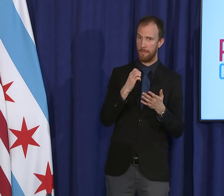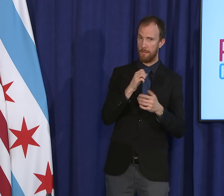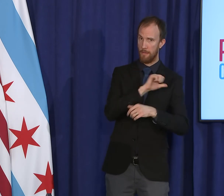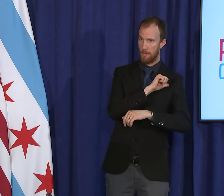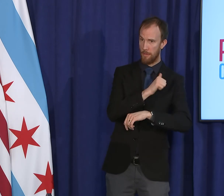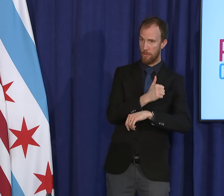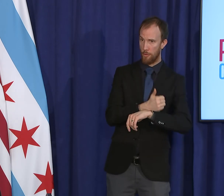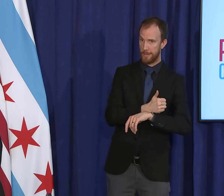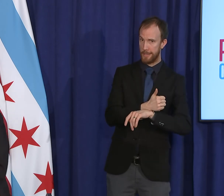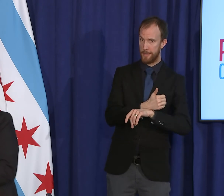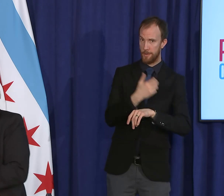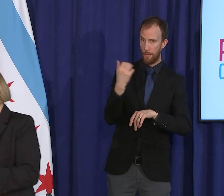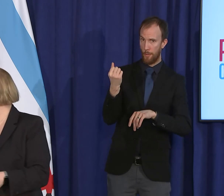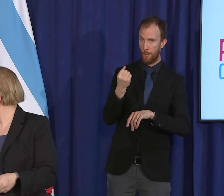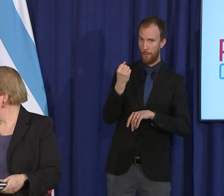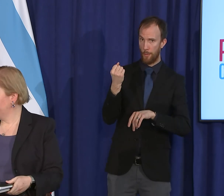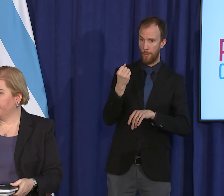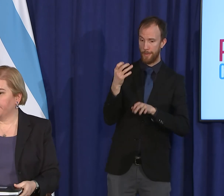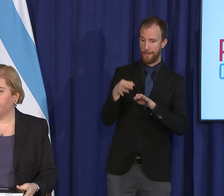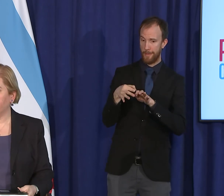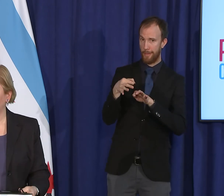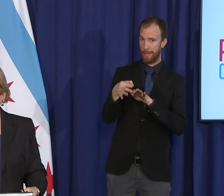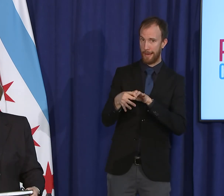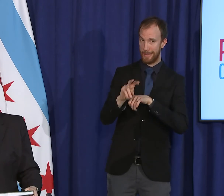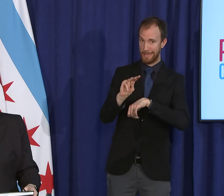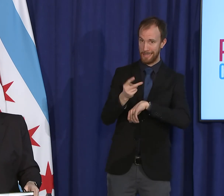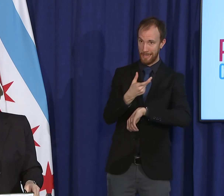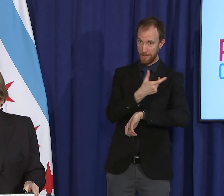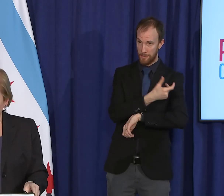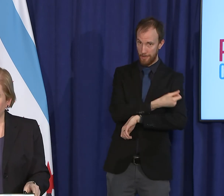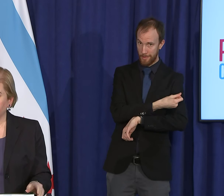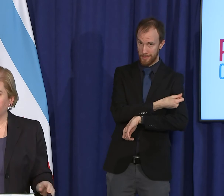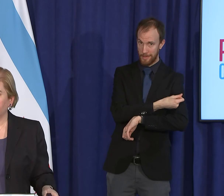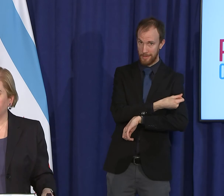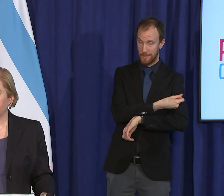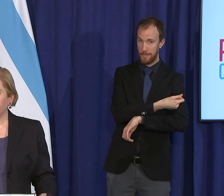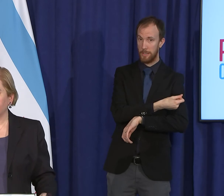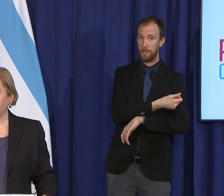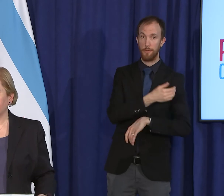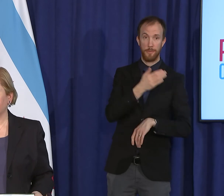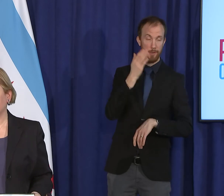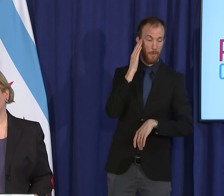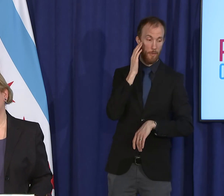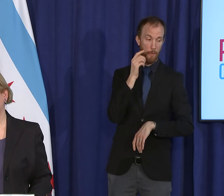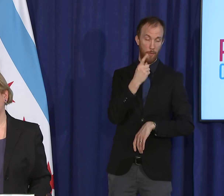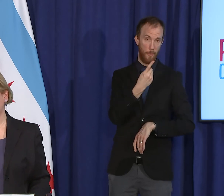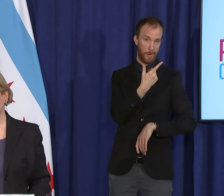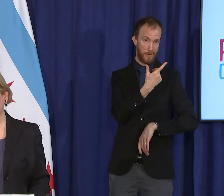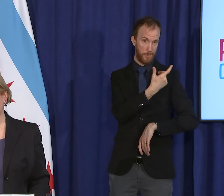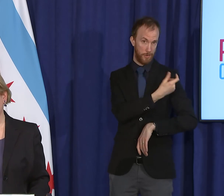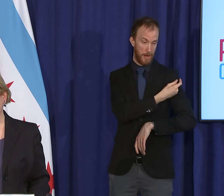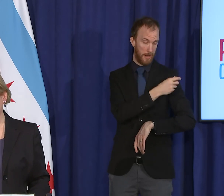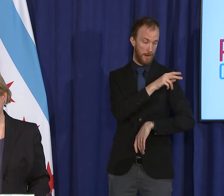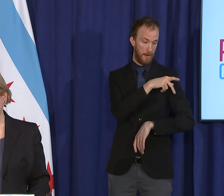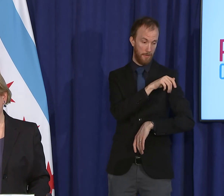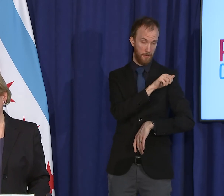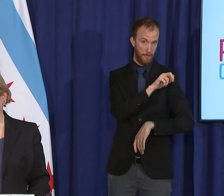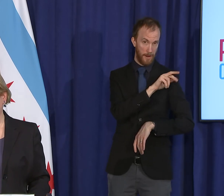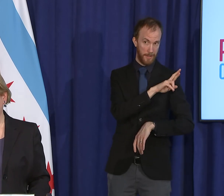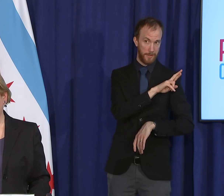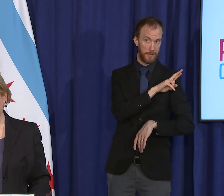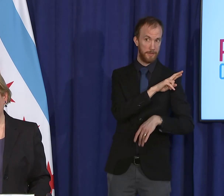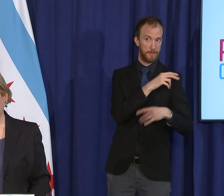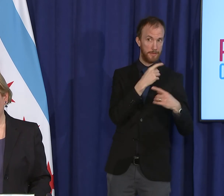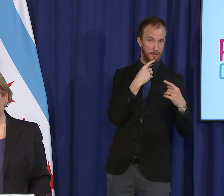doses? If so, given increasing evidence of the effectiveness of one shot of Pfizer coupled with increasing concern